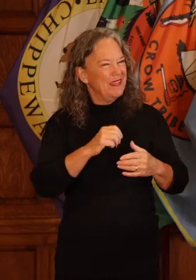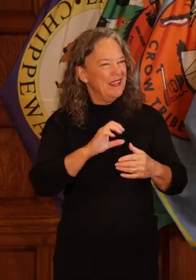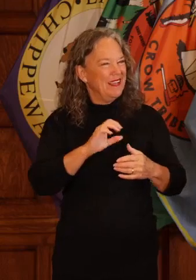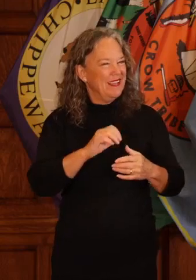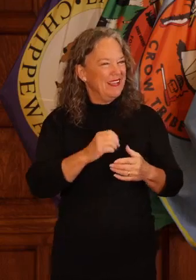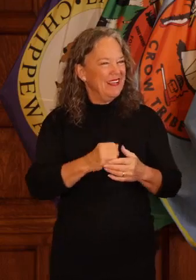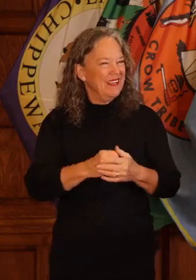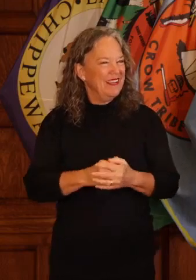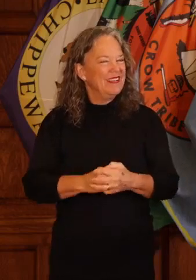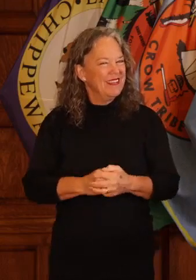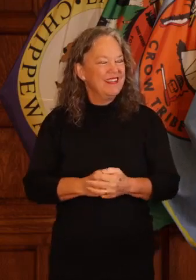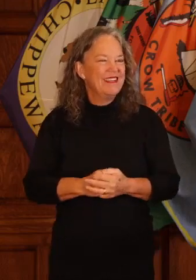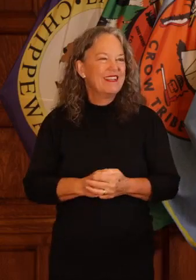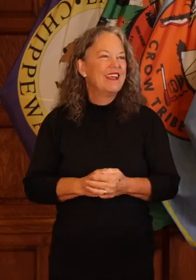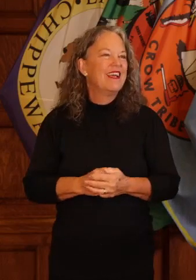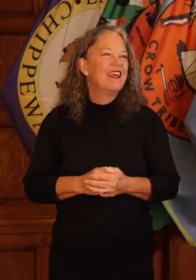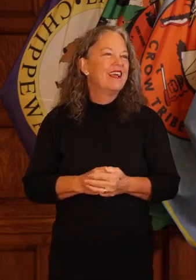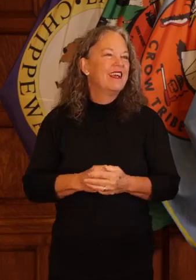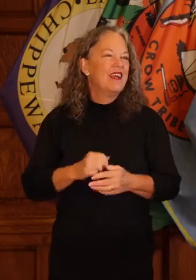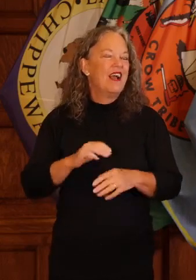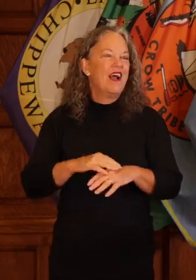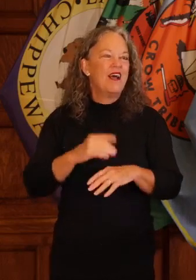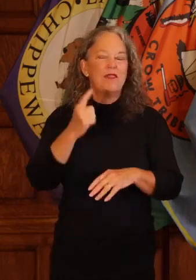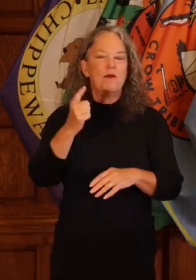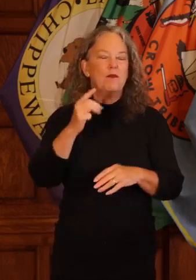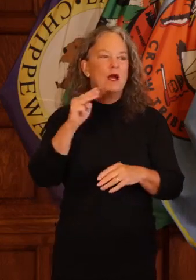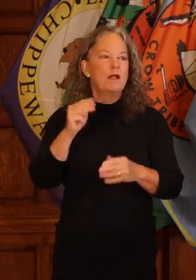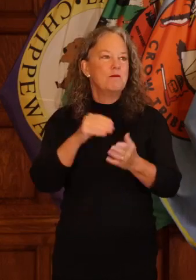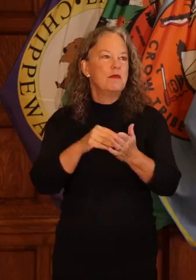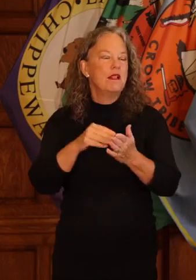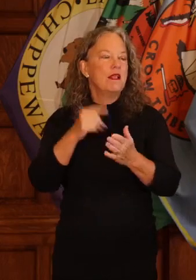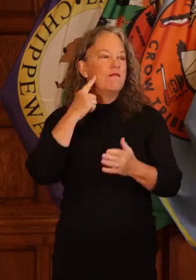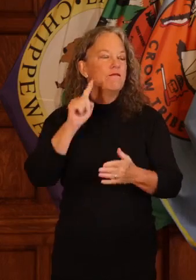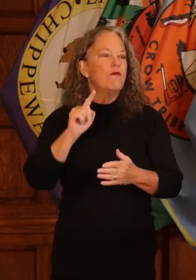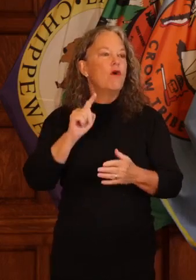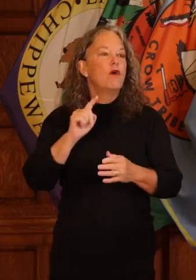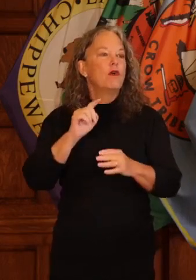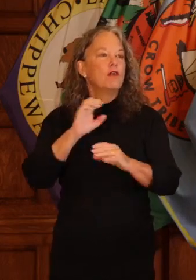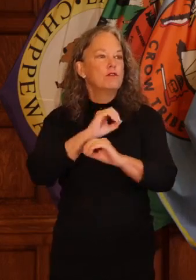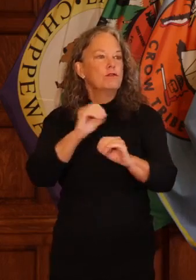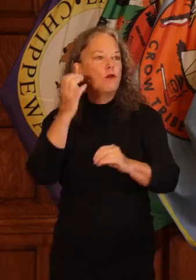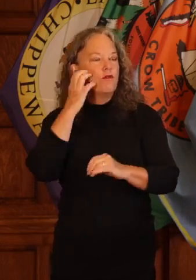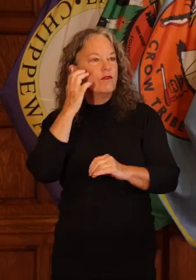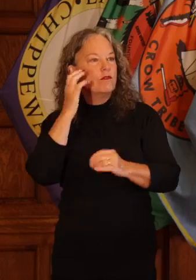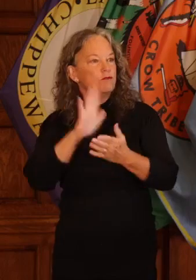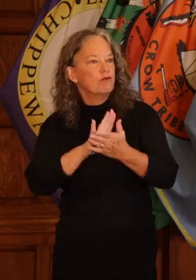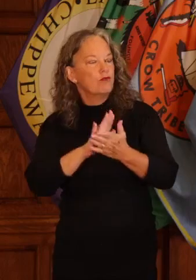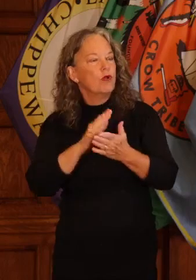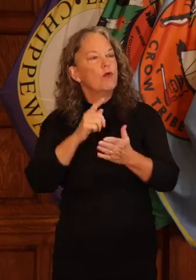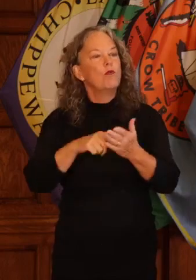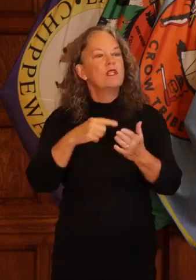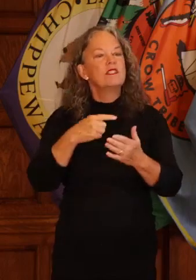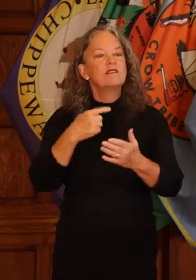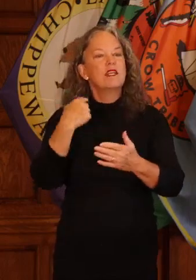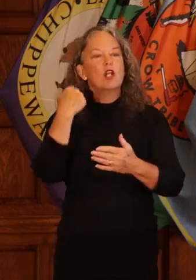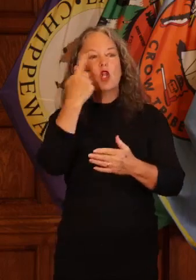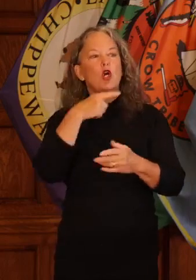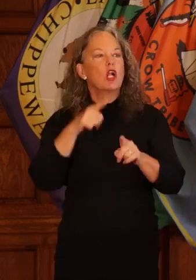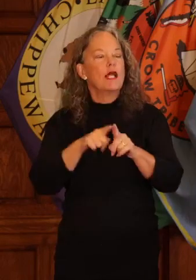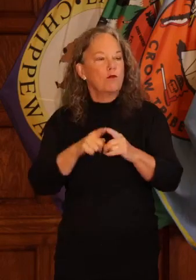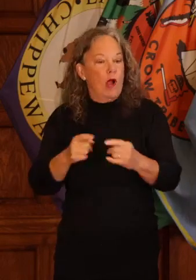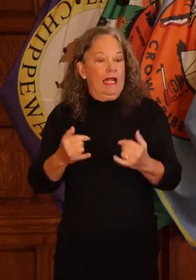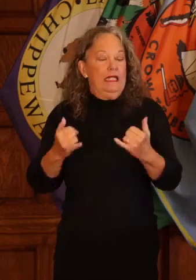many. So on the 1 million for cell phone free schools, what's the current landscape look like in terms of